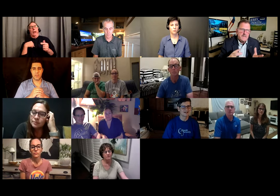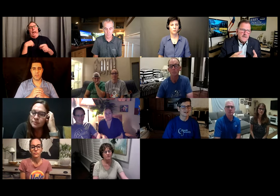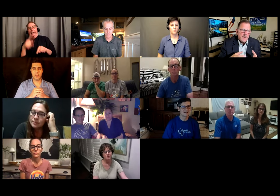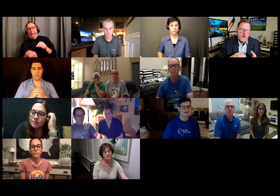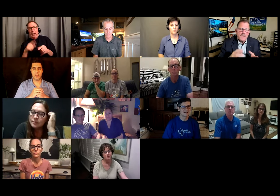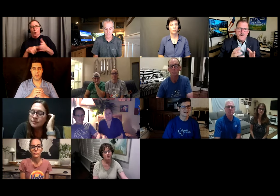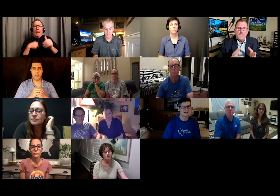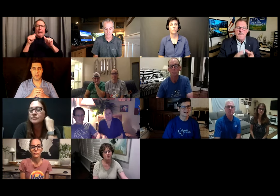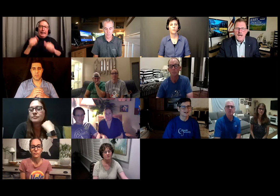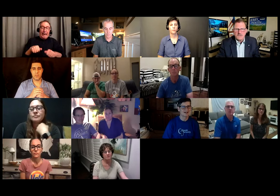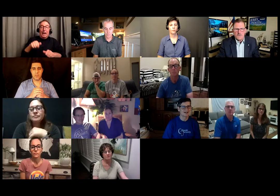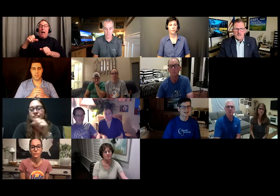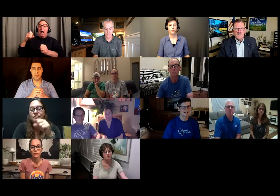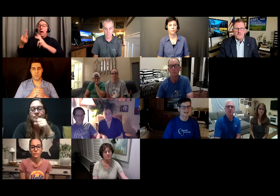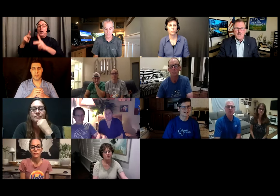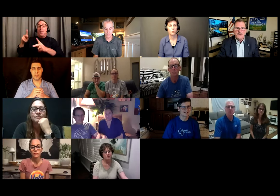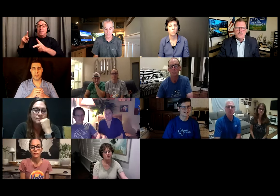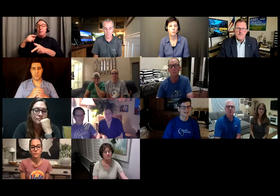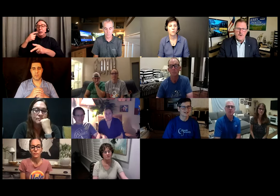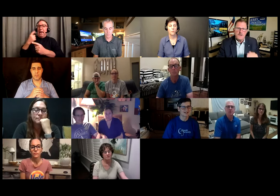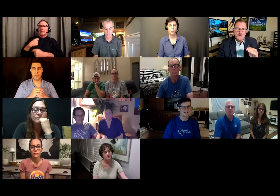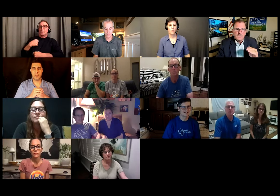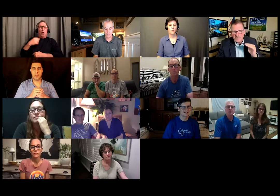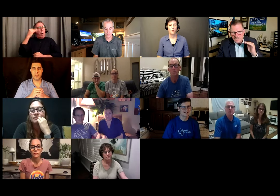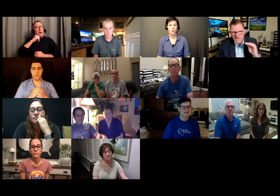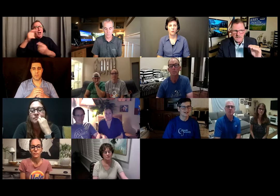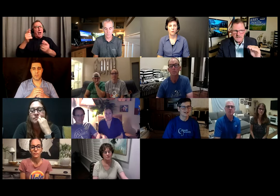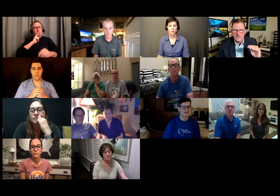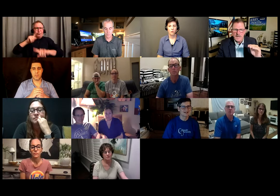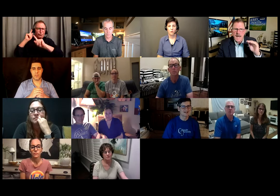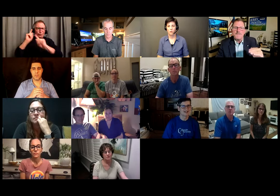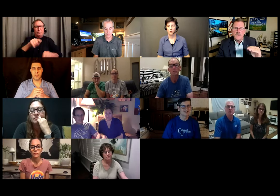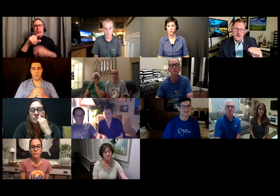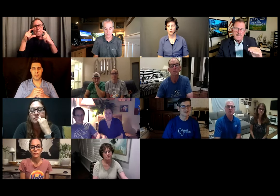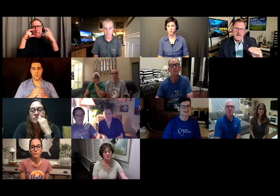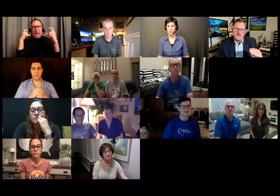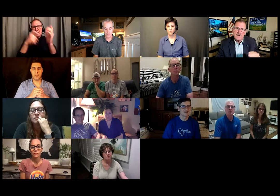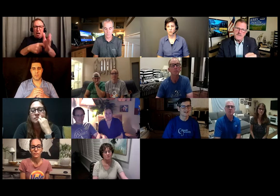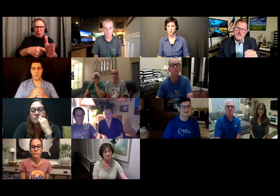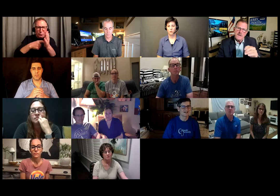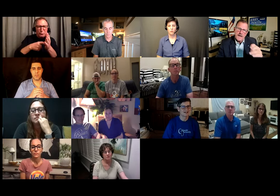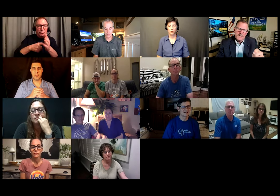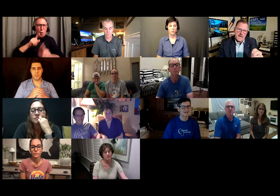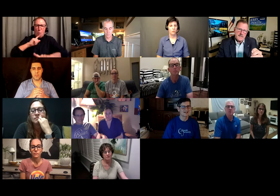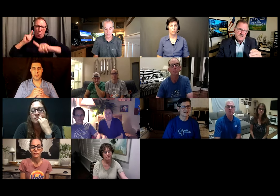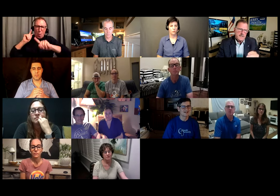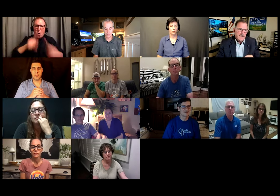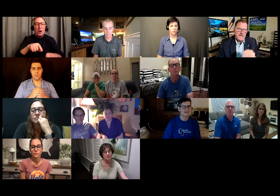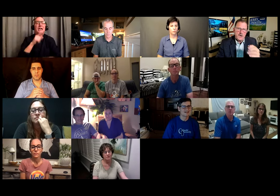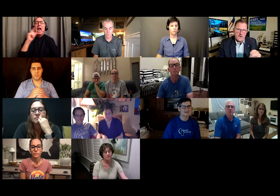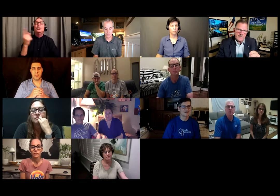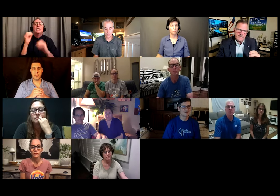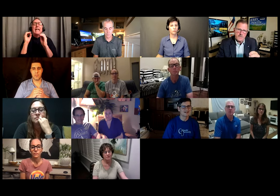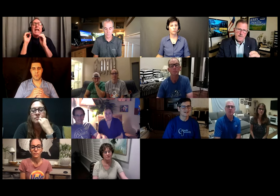asked, why don't you do a mask ordinance? Why don't you tell us that we have to wear a mask, not just educate us